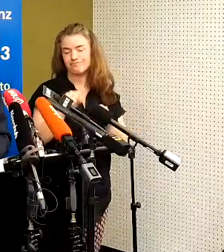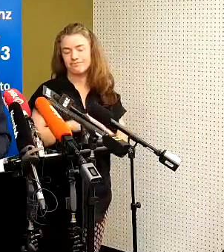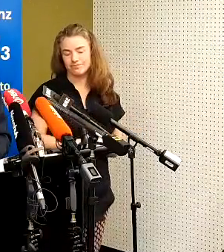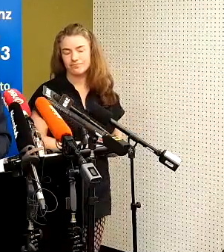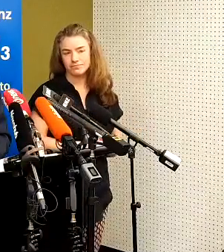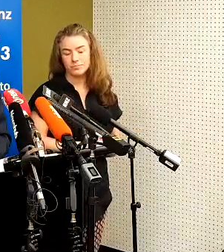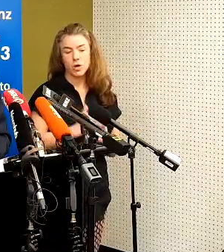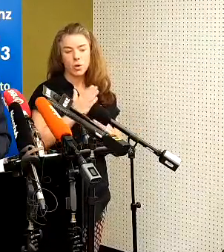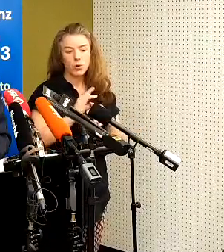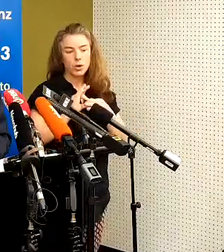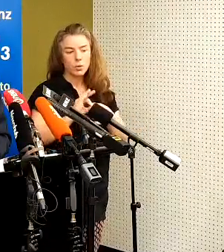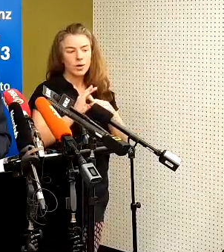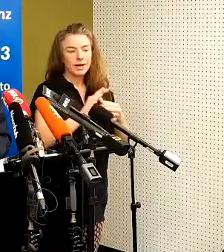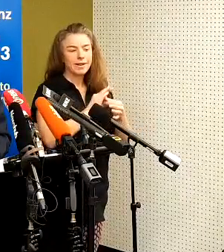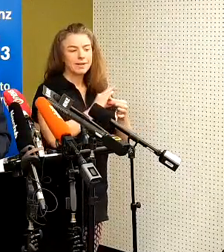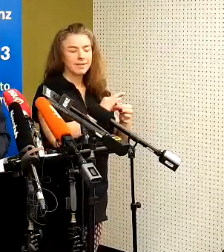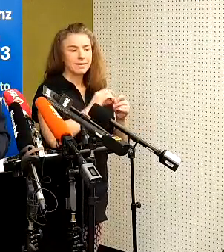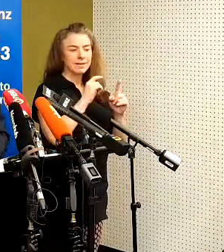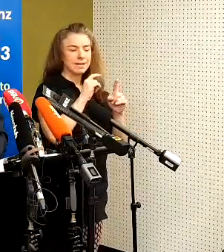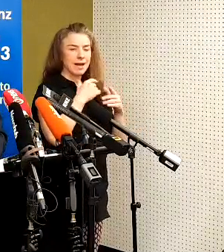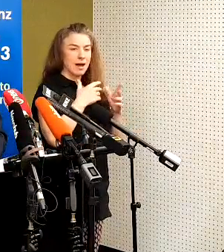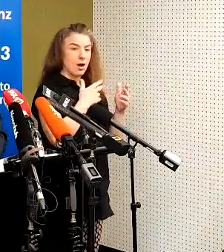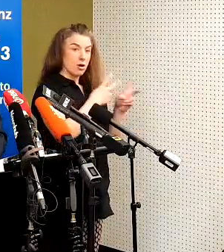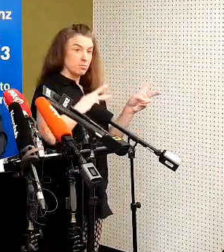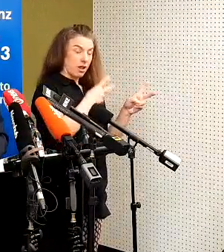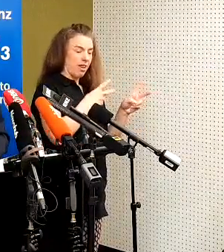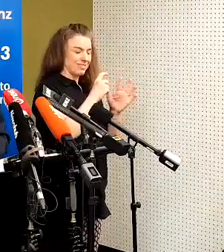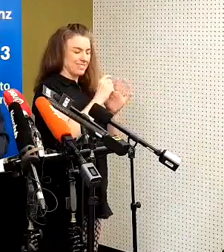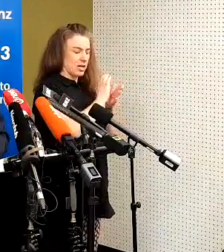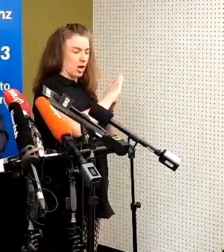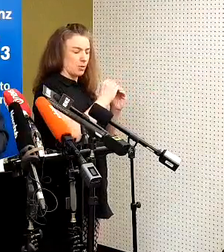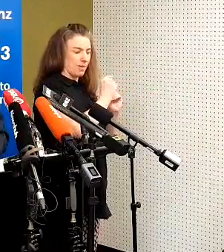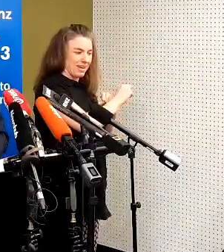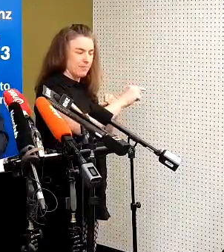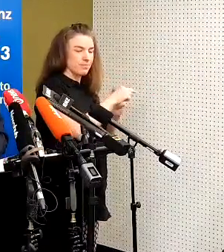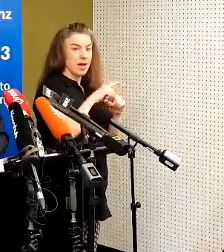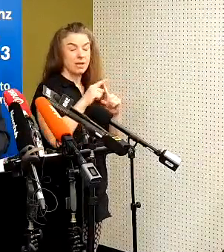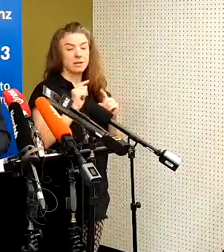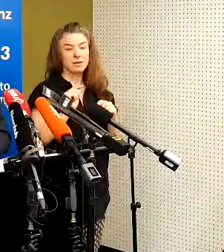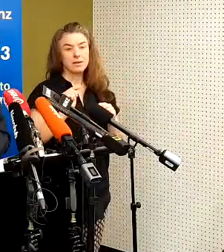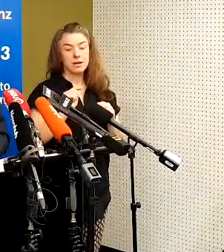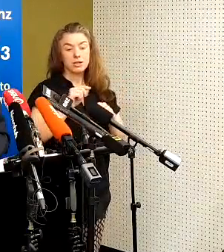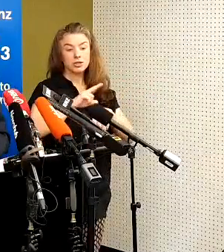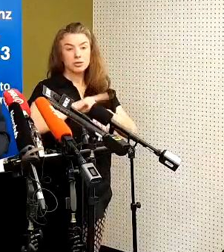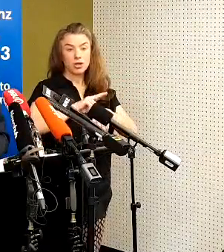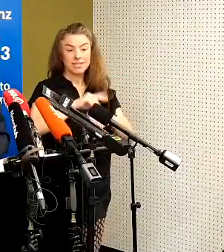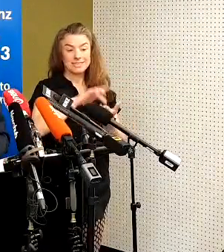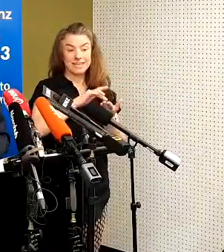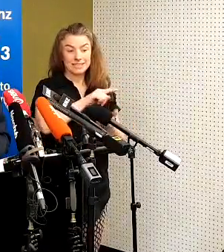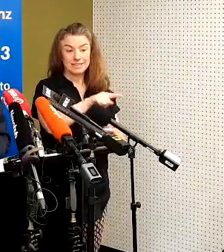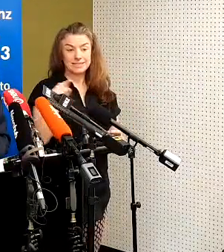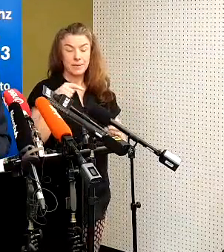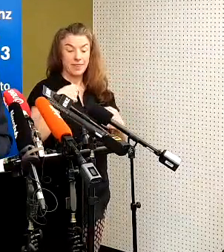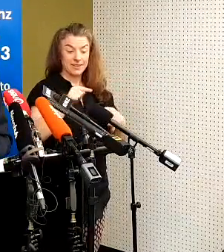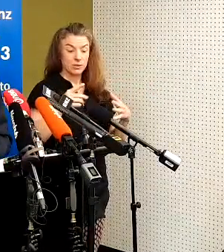to work with DHBs and primary health organisations to ensure that early this